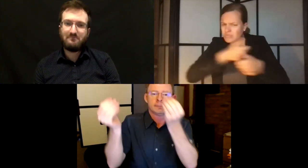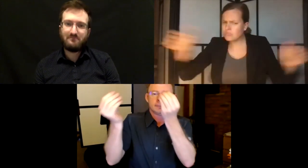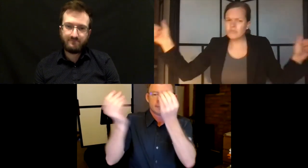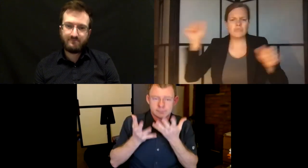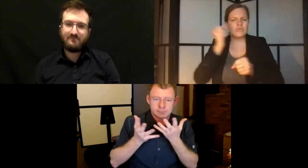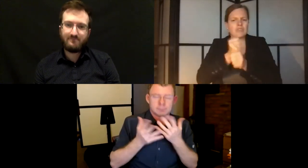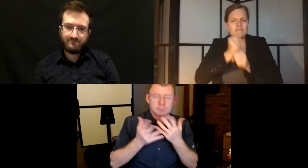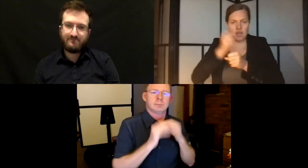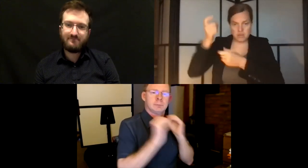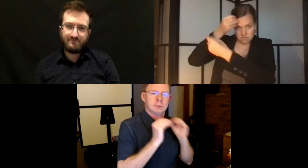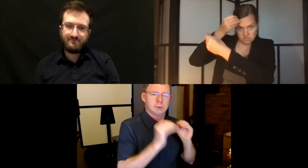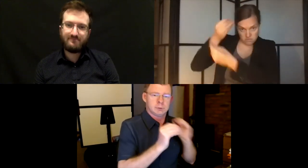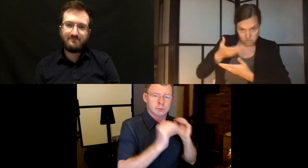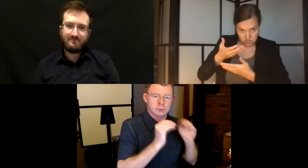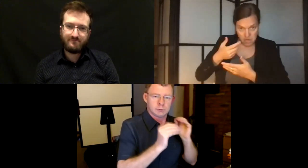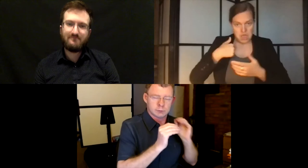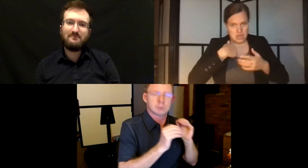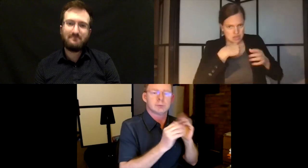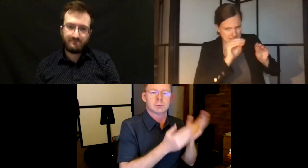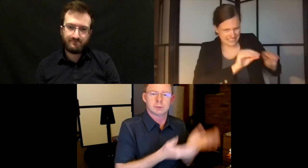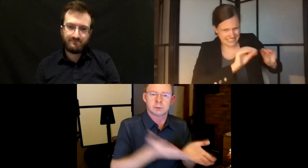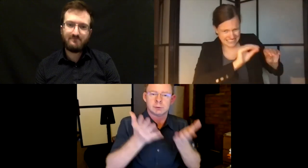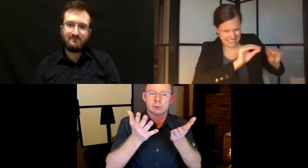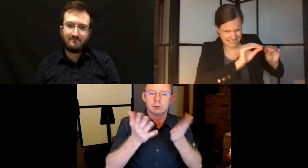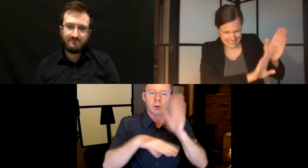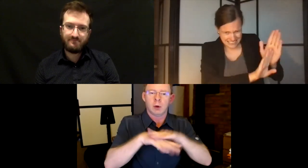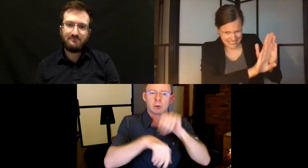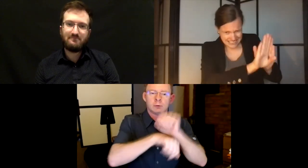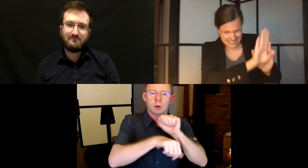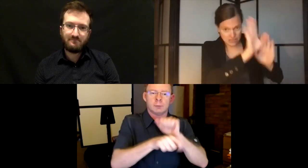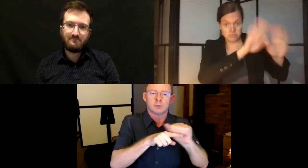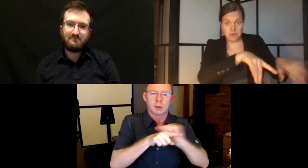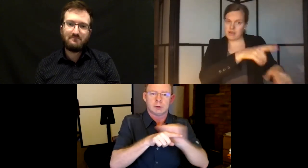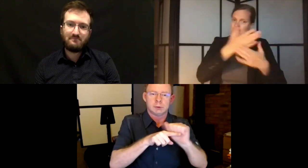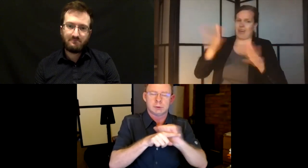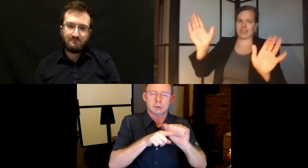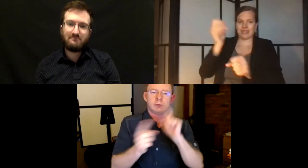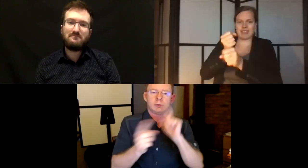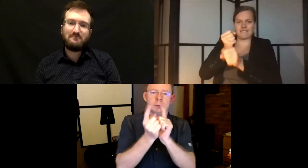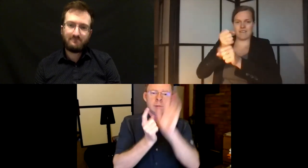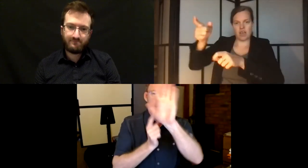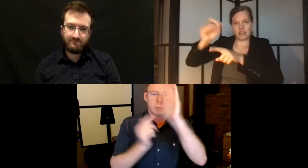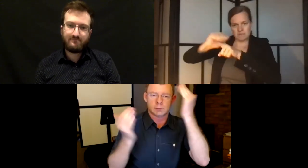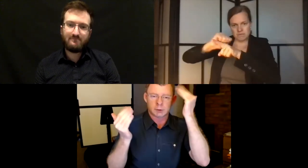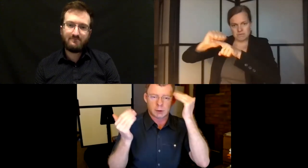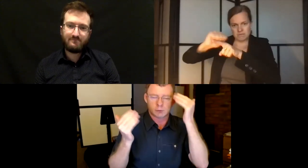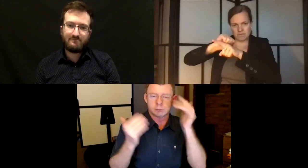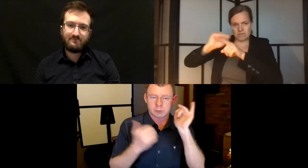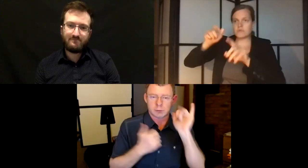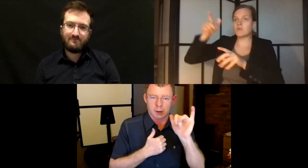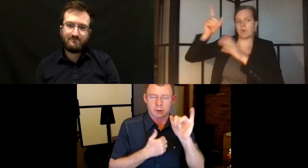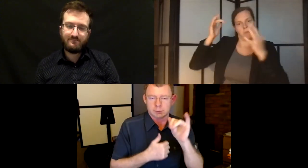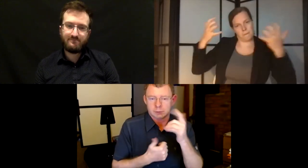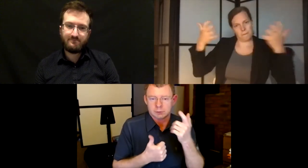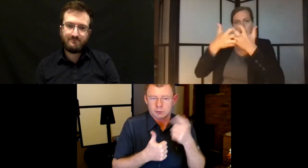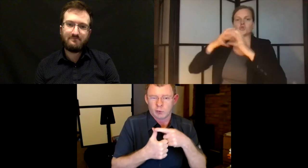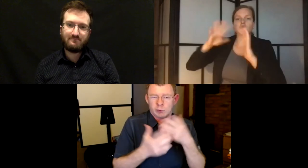somebody for any job. And based on the results of that, we've been able to teach our students this information